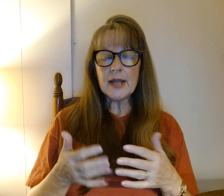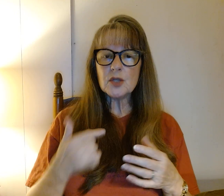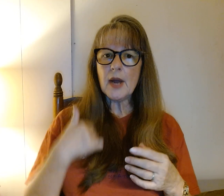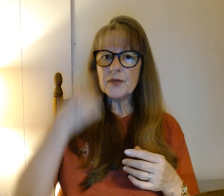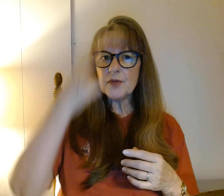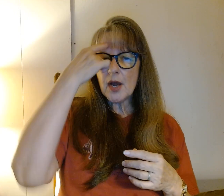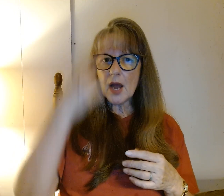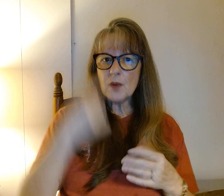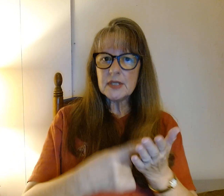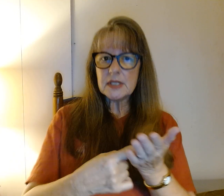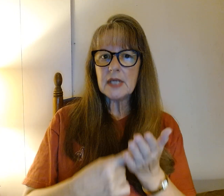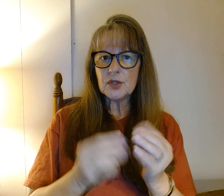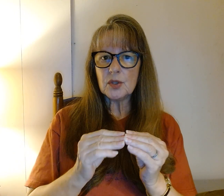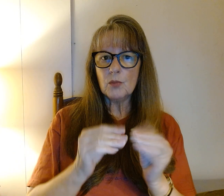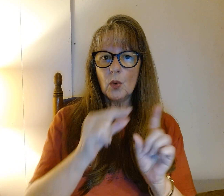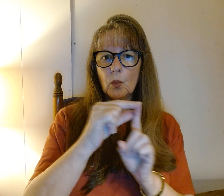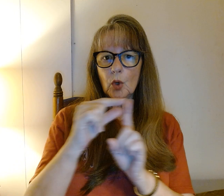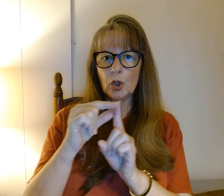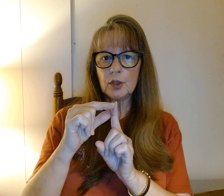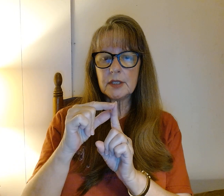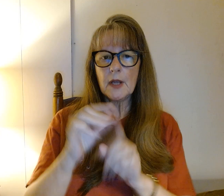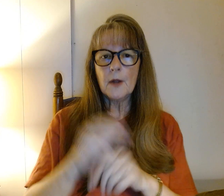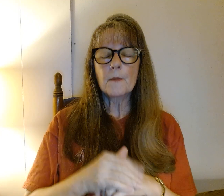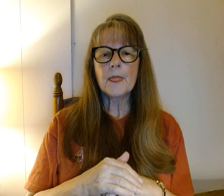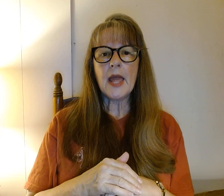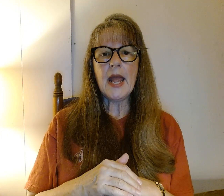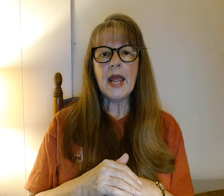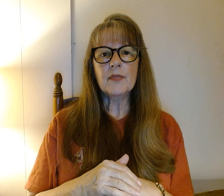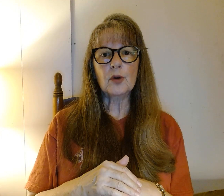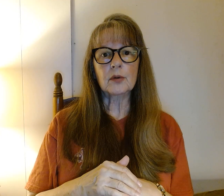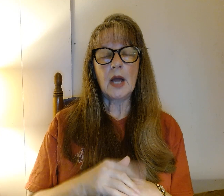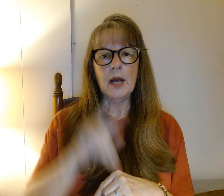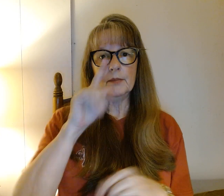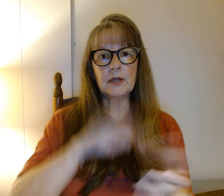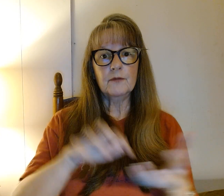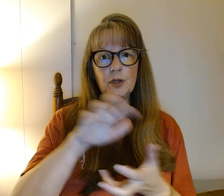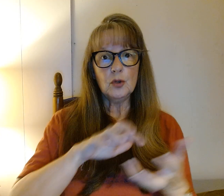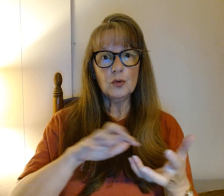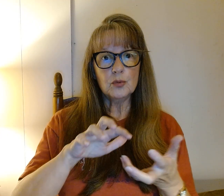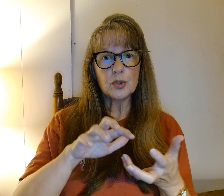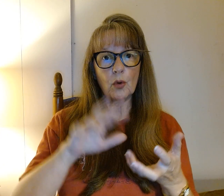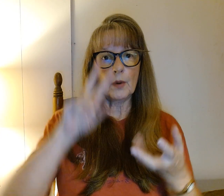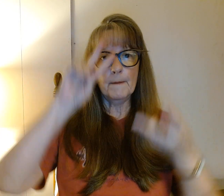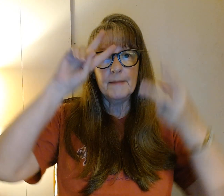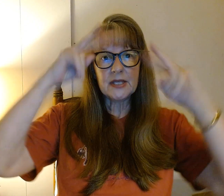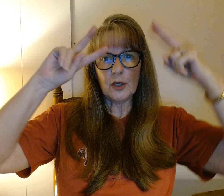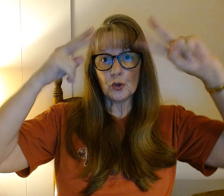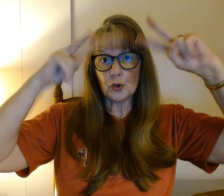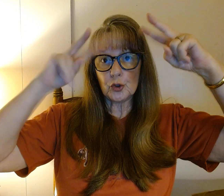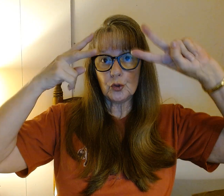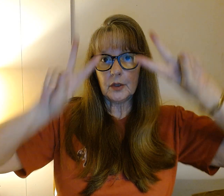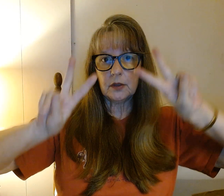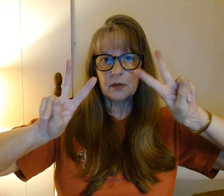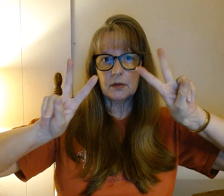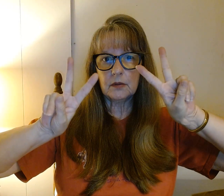I thought I would discuss some more words and that are confused or misunderstood.